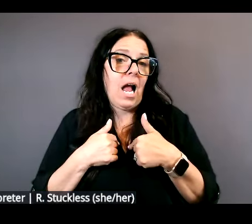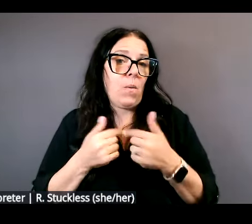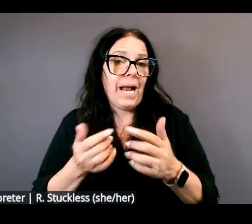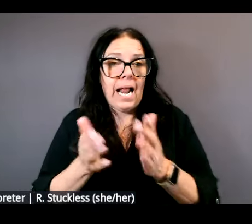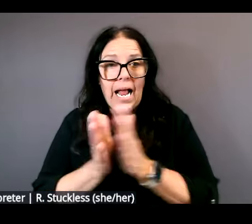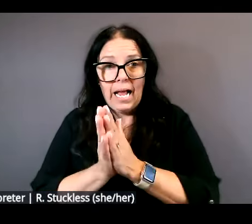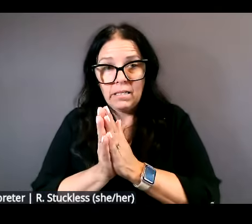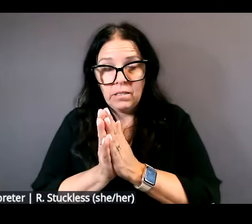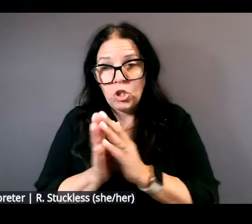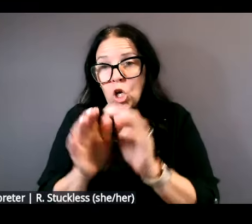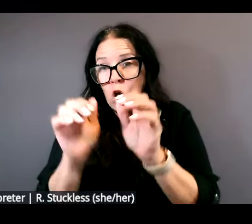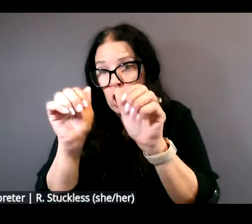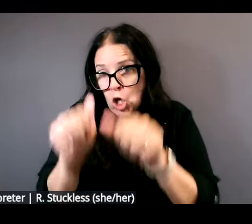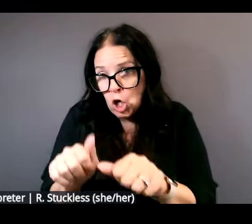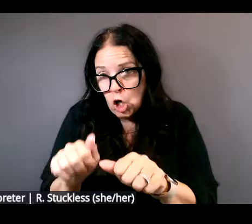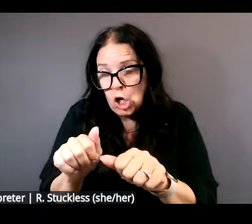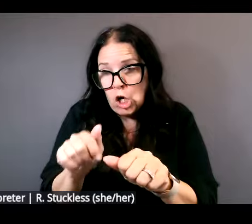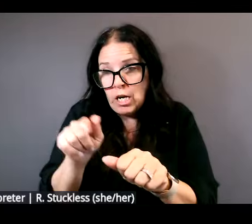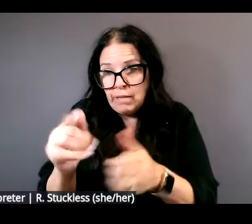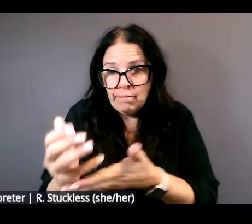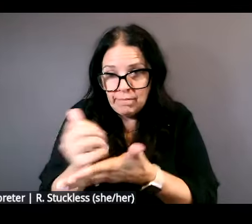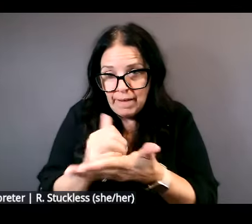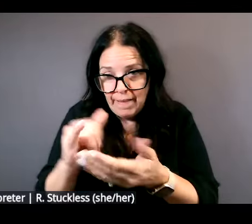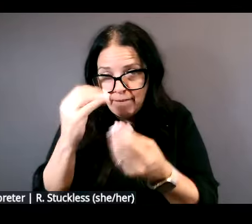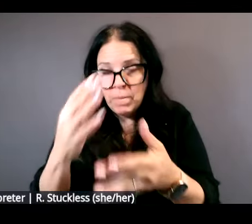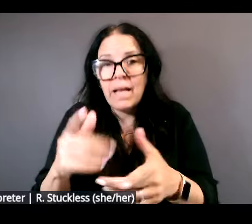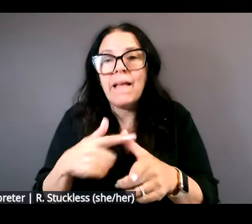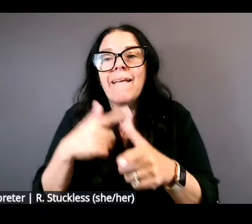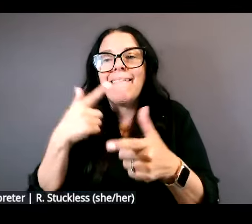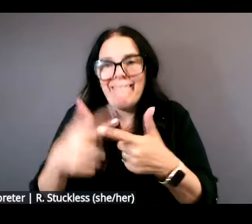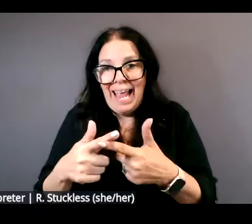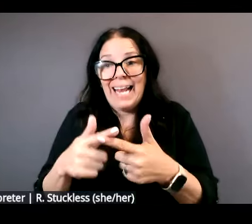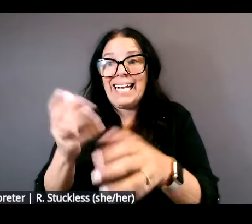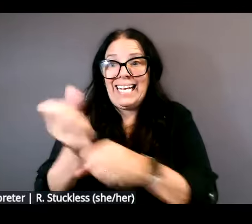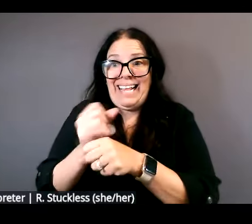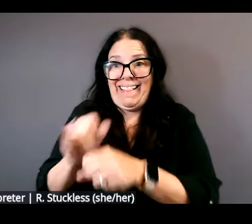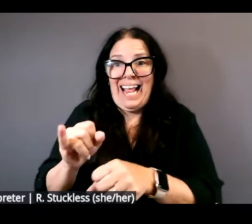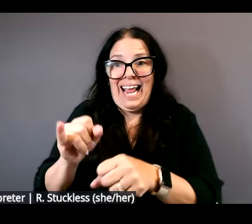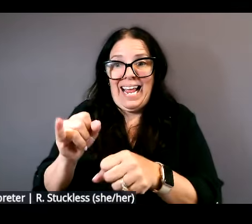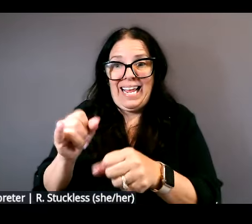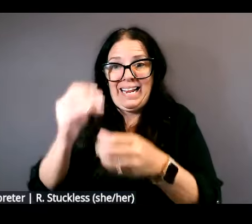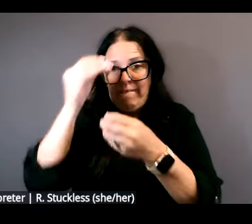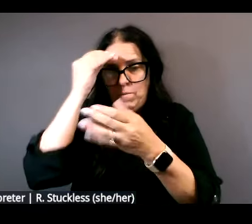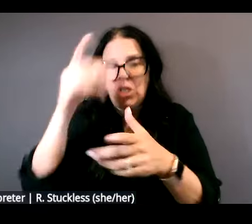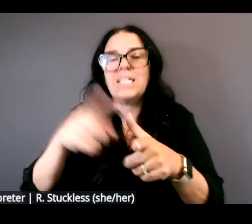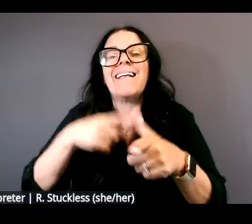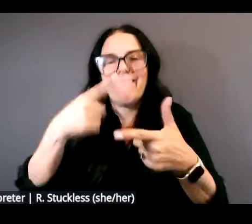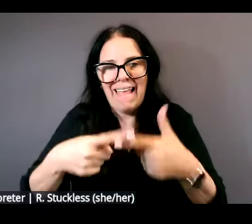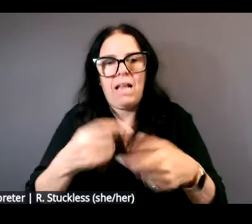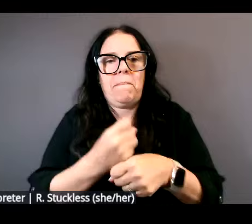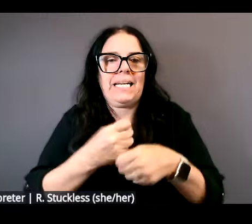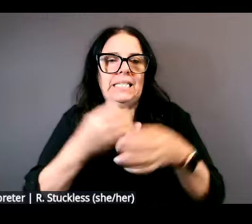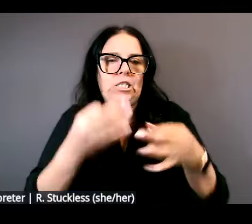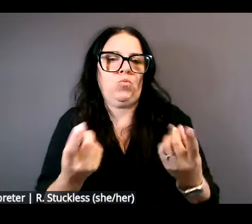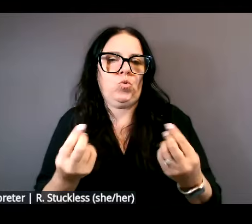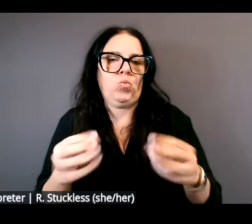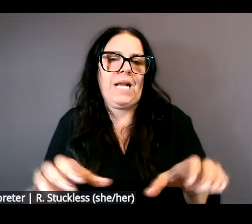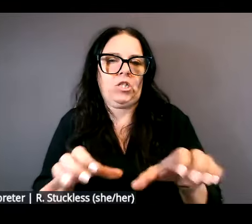a number? And could we make a decision then based on what action we want to take after we have that number?